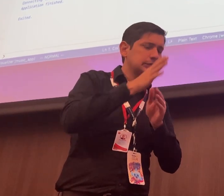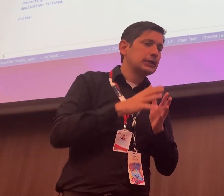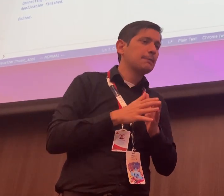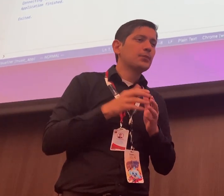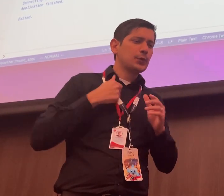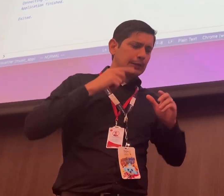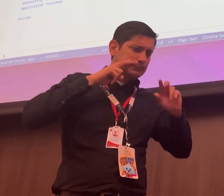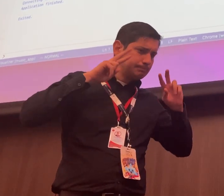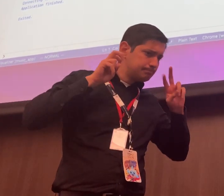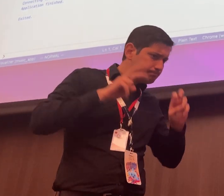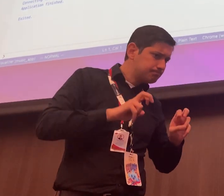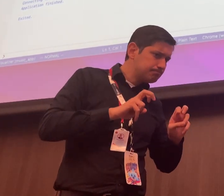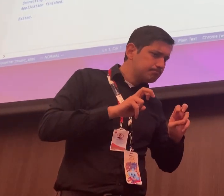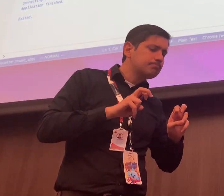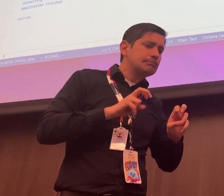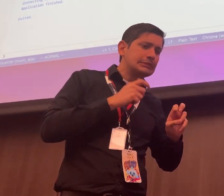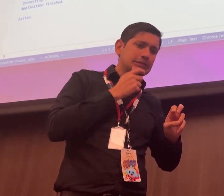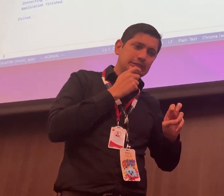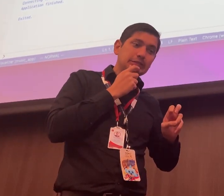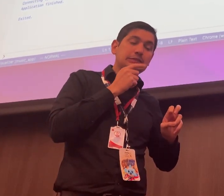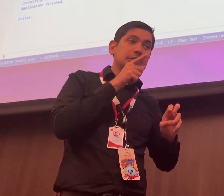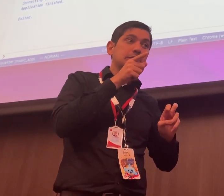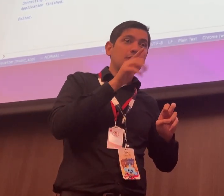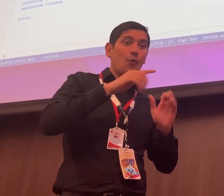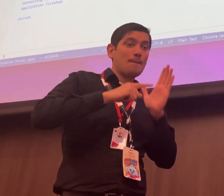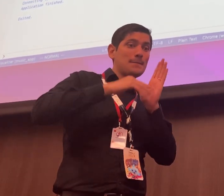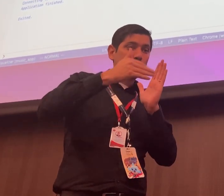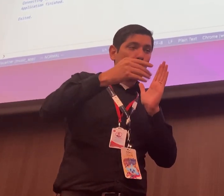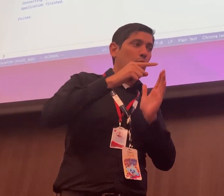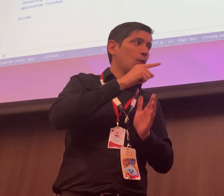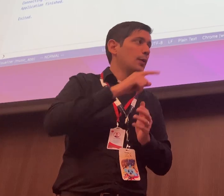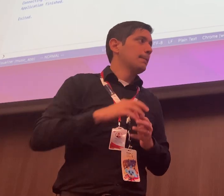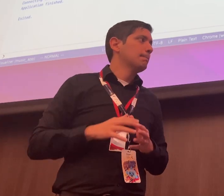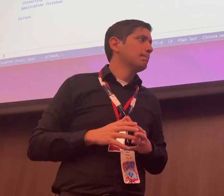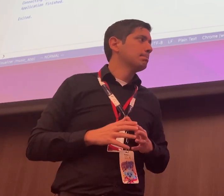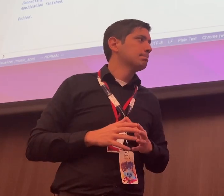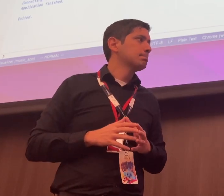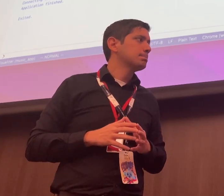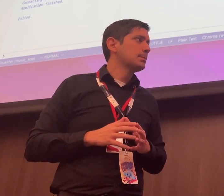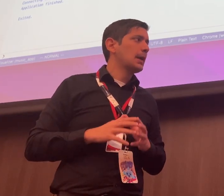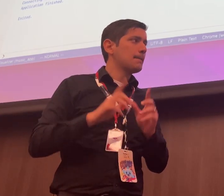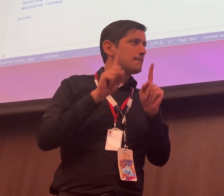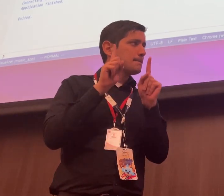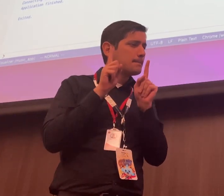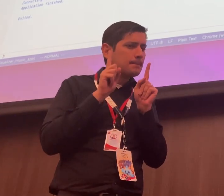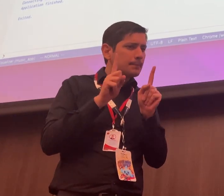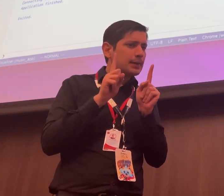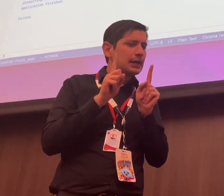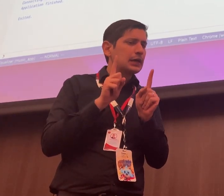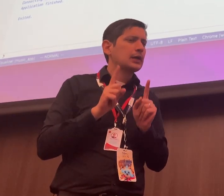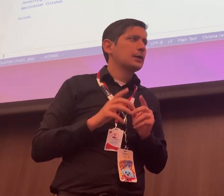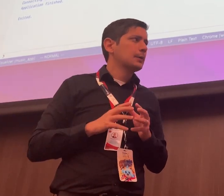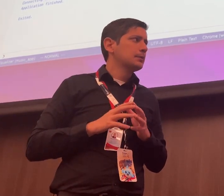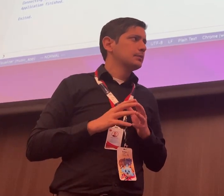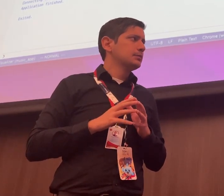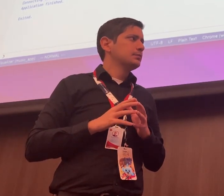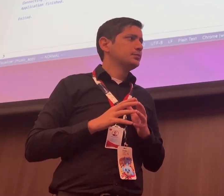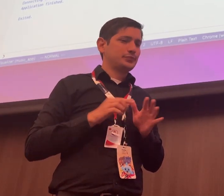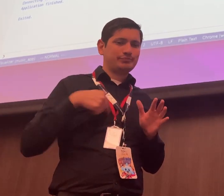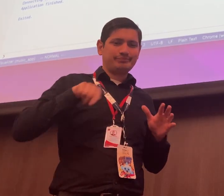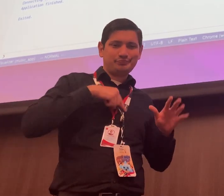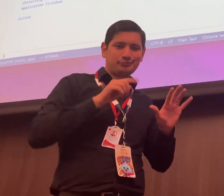we're investigating this. We are pretty sure we can use the semantic tree to do this. But because we're a small